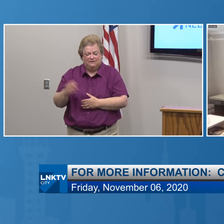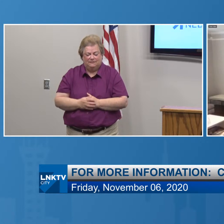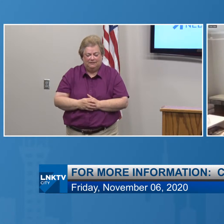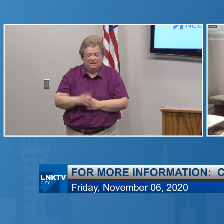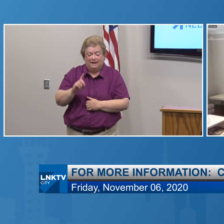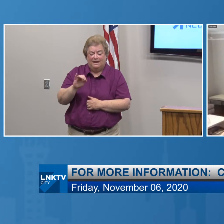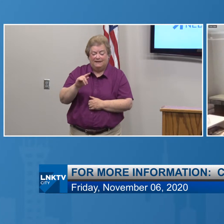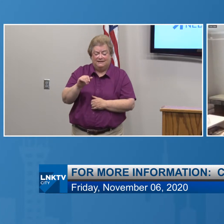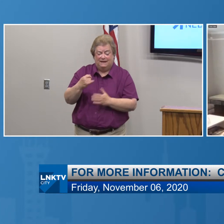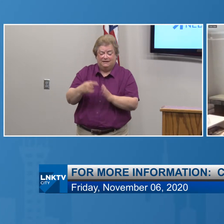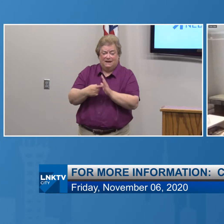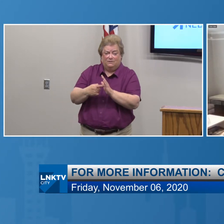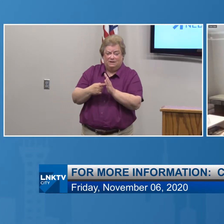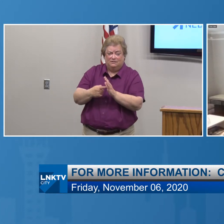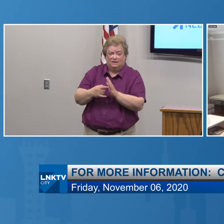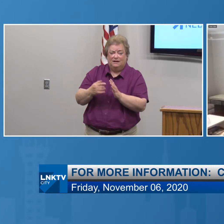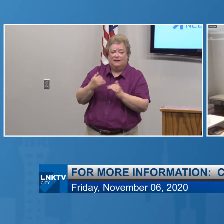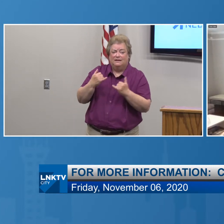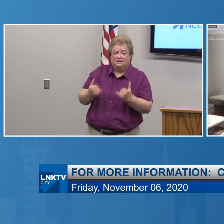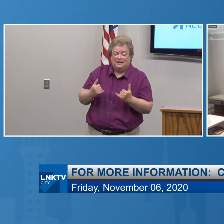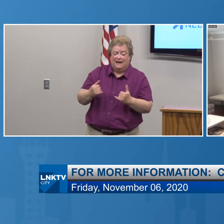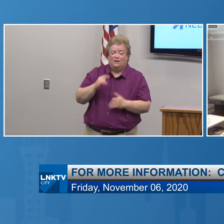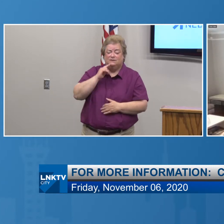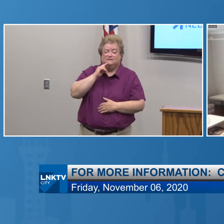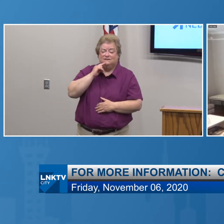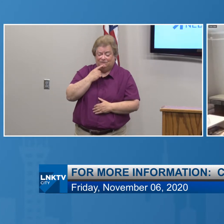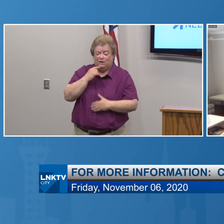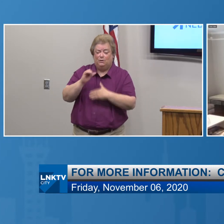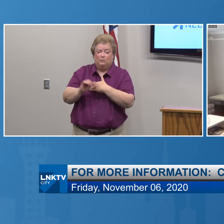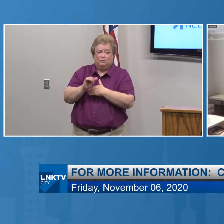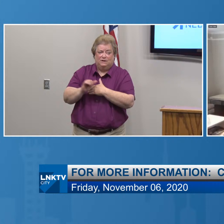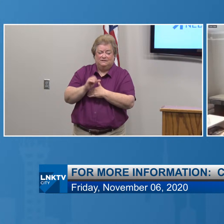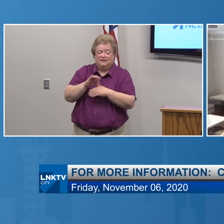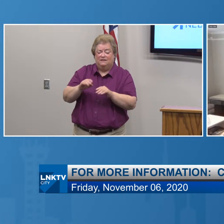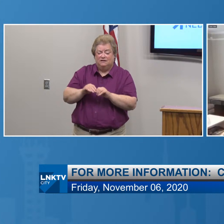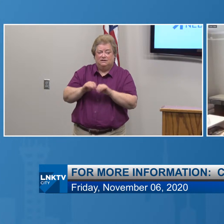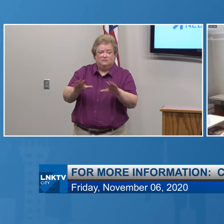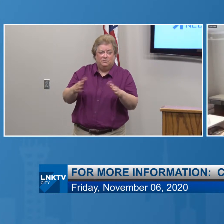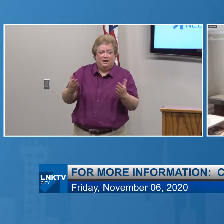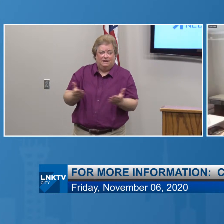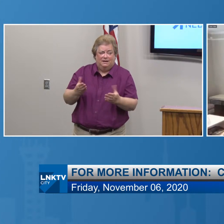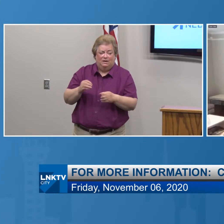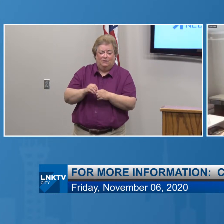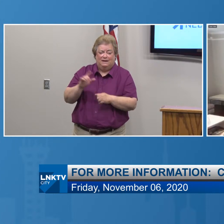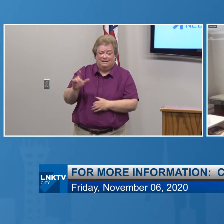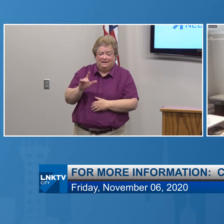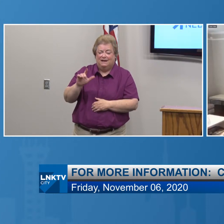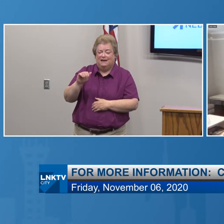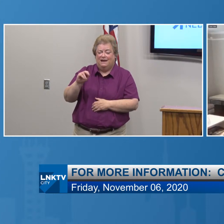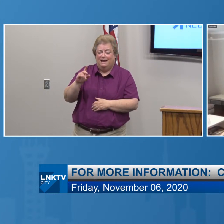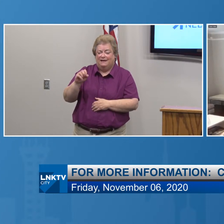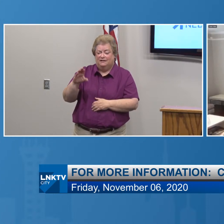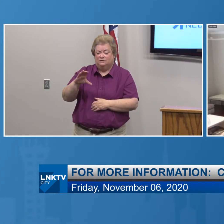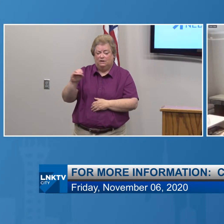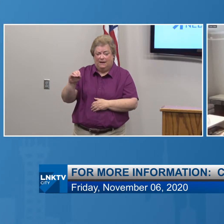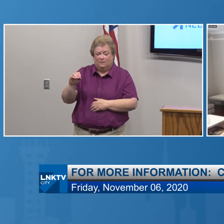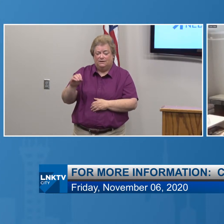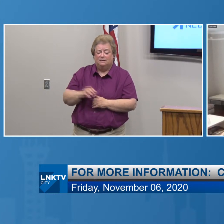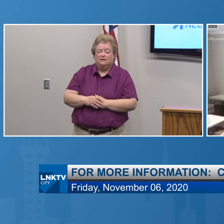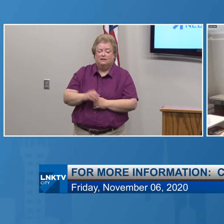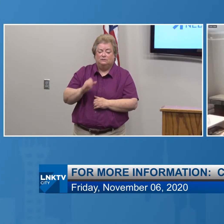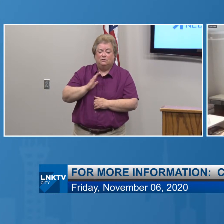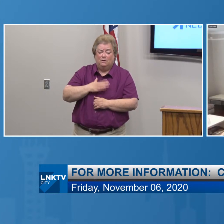data indicates that there is now a severe risk of COVID-19 spread in Lincoln and Lancaster County, and therefore, our